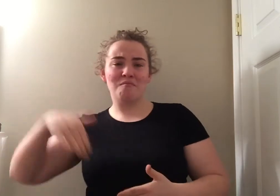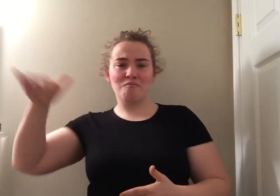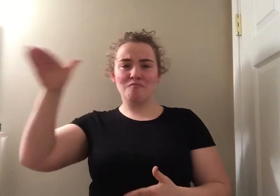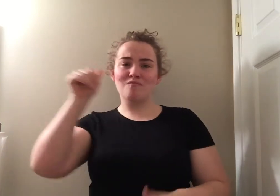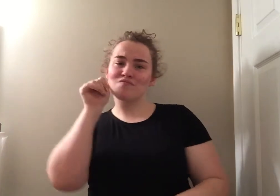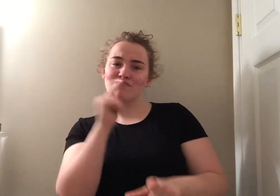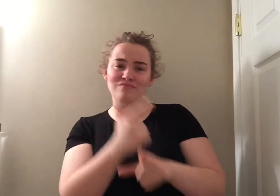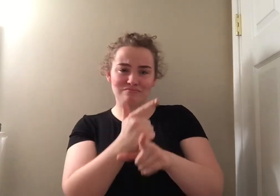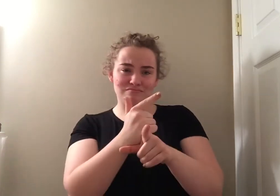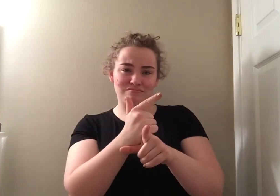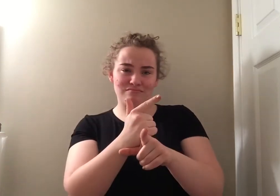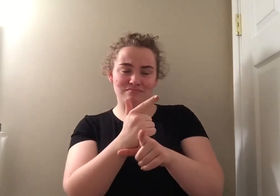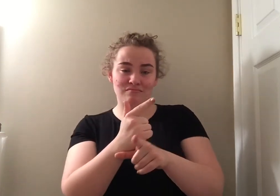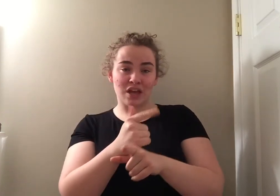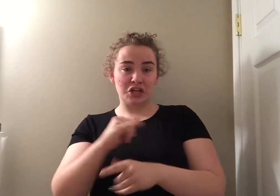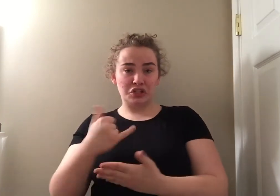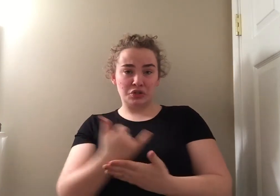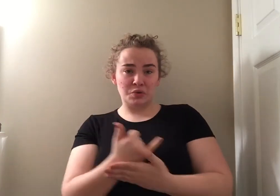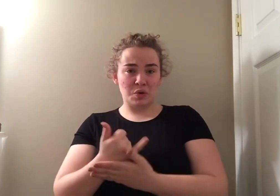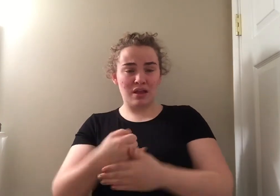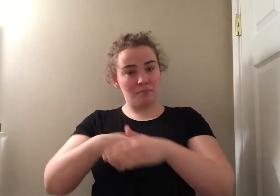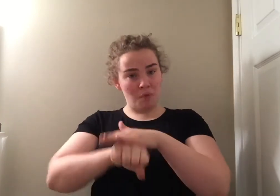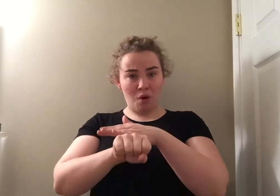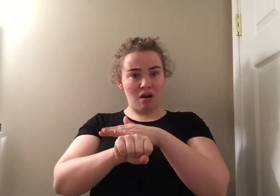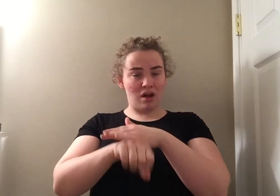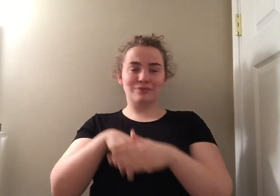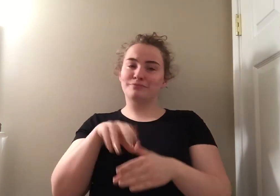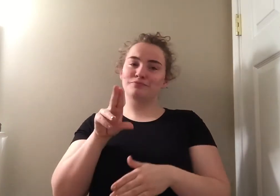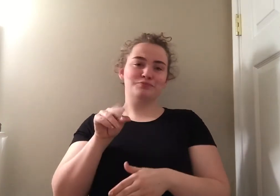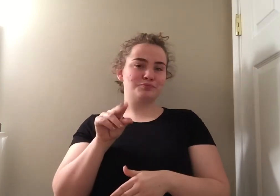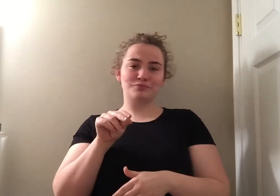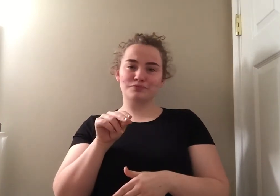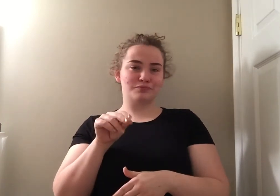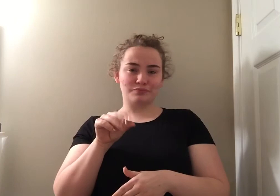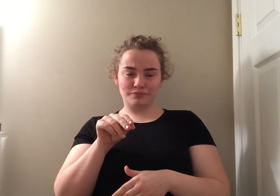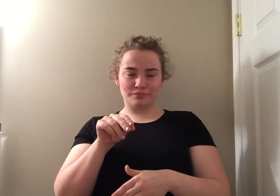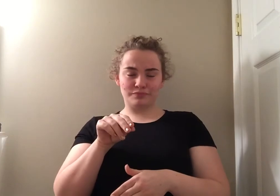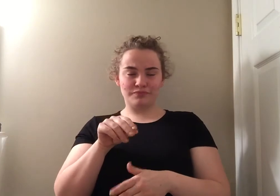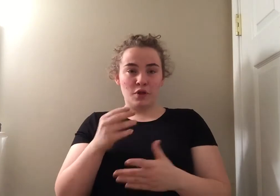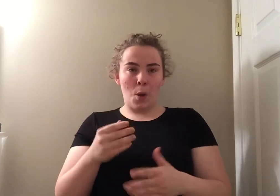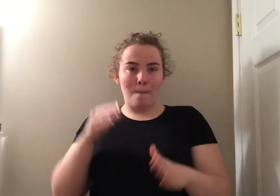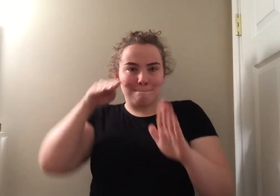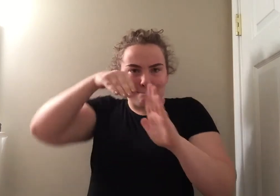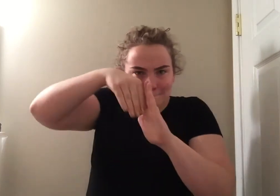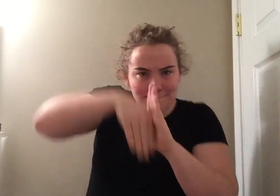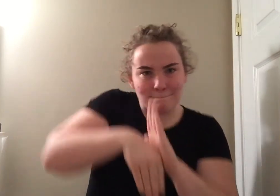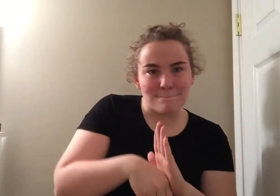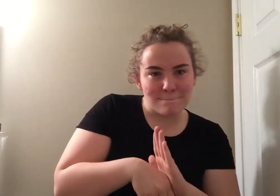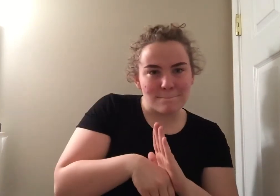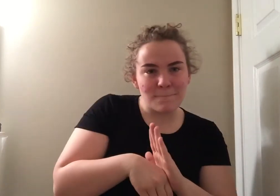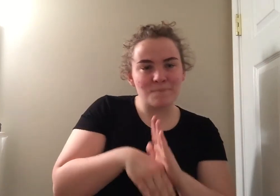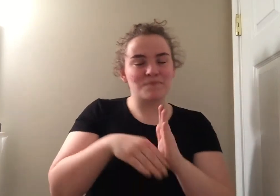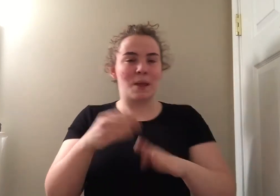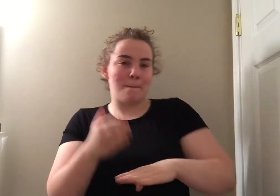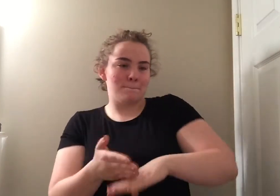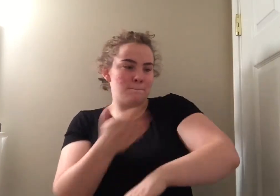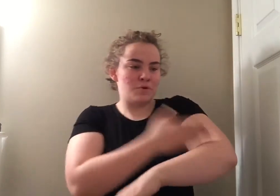born yet? No, Julius isn't born yet. Let's dig deeper. Let's upgrade nice to one of those synonyms,